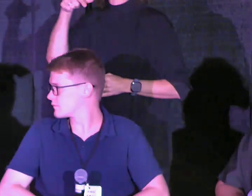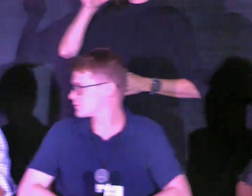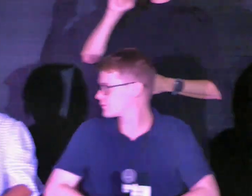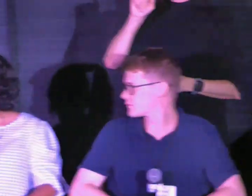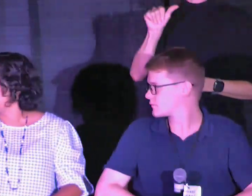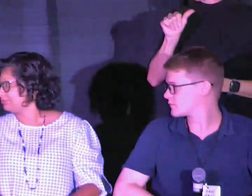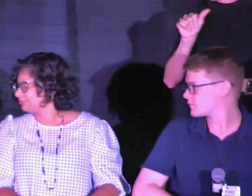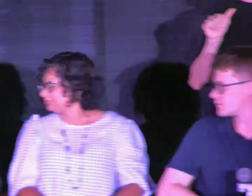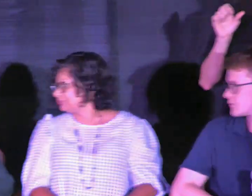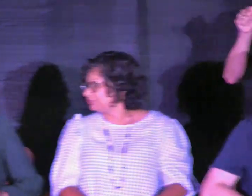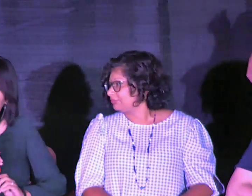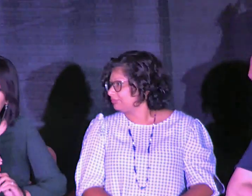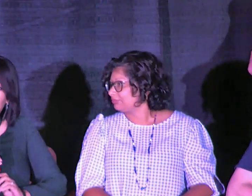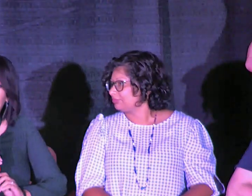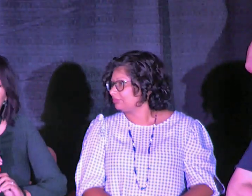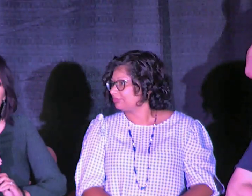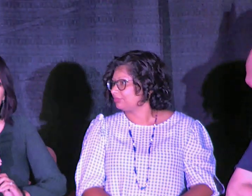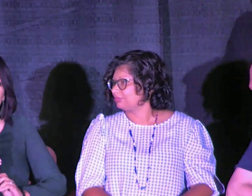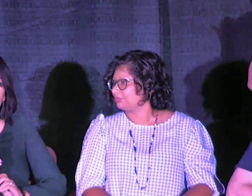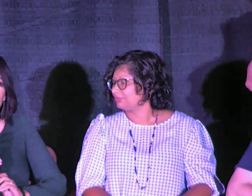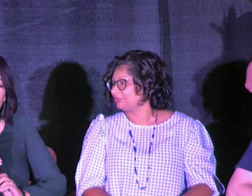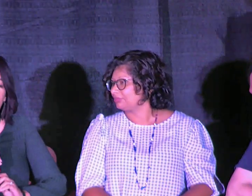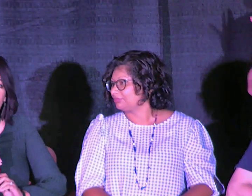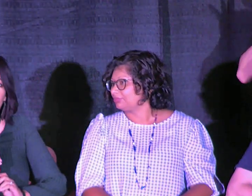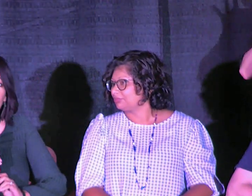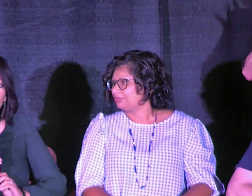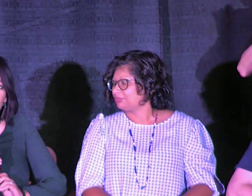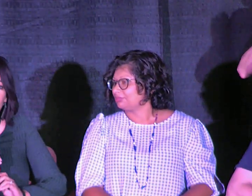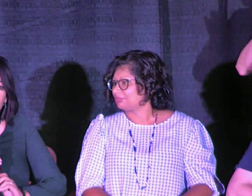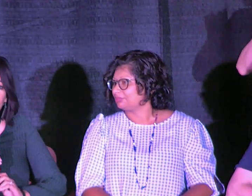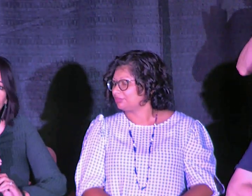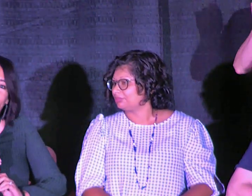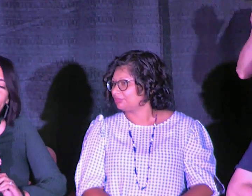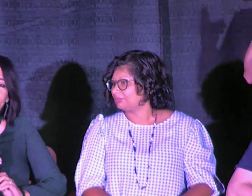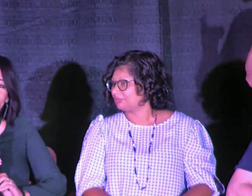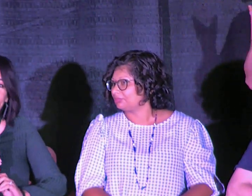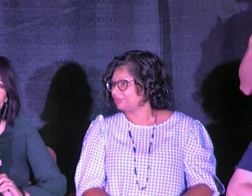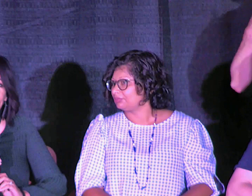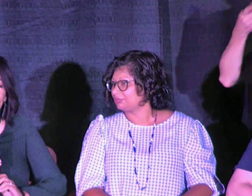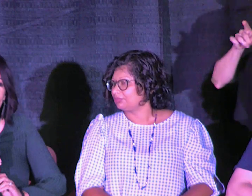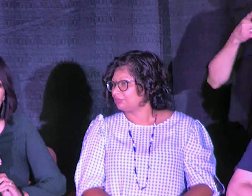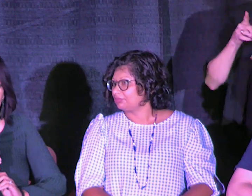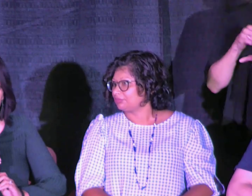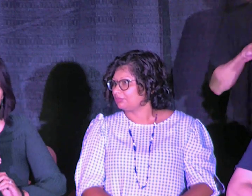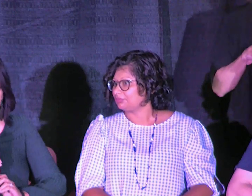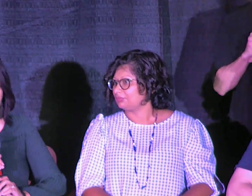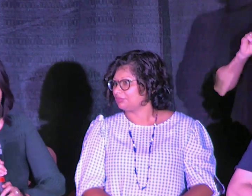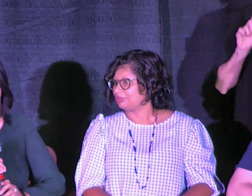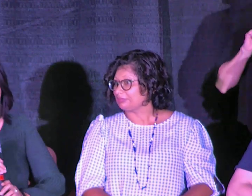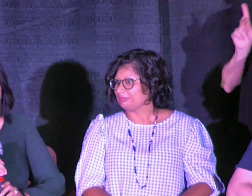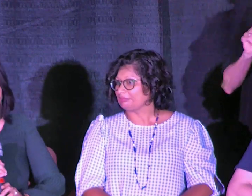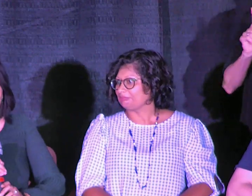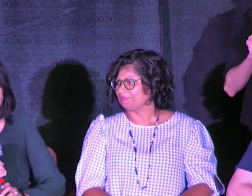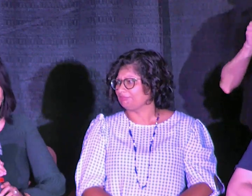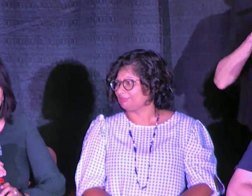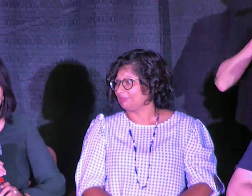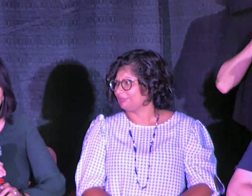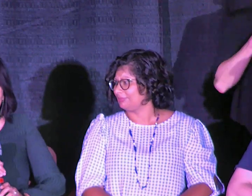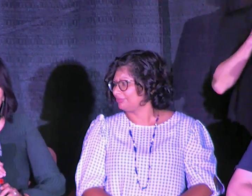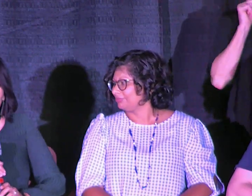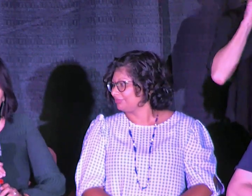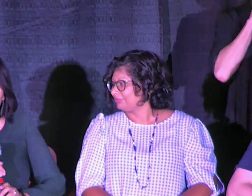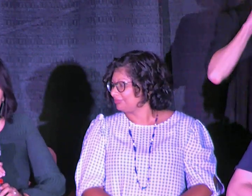actually yesterday did an outreach event with a bunch of other people from different agencies in the metro,